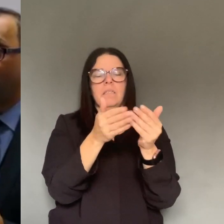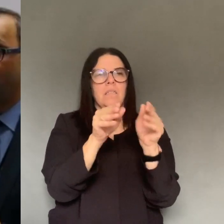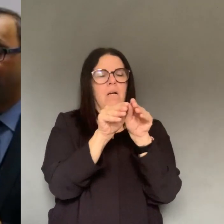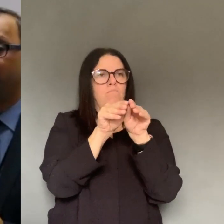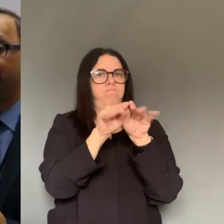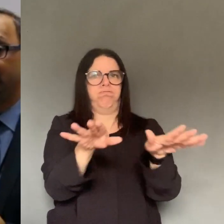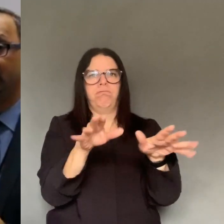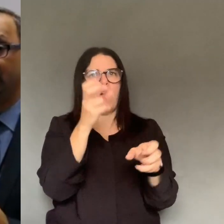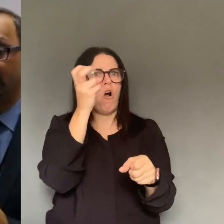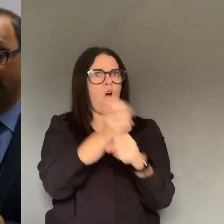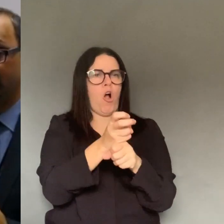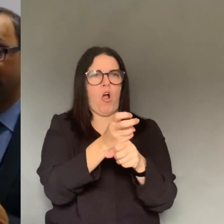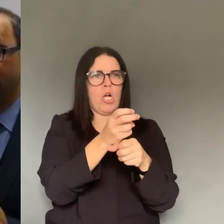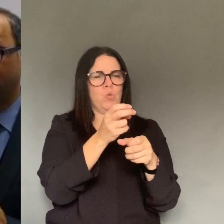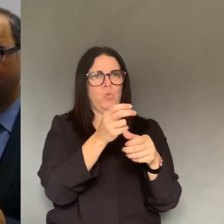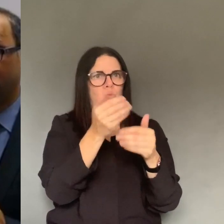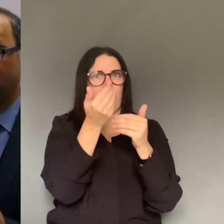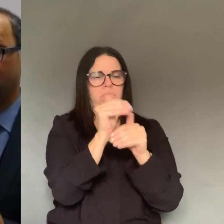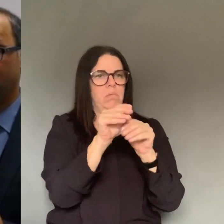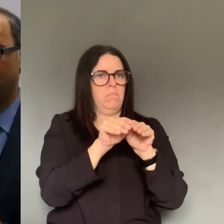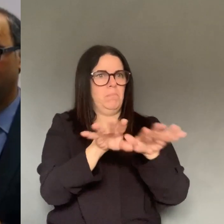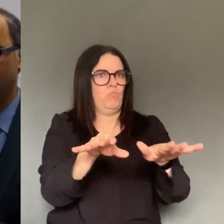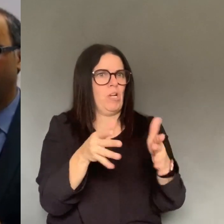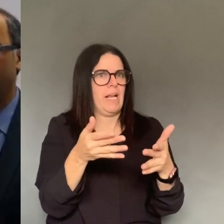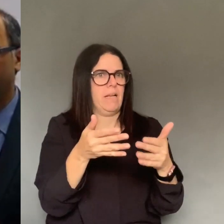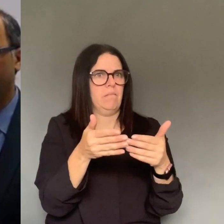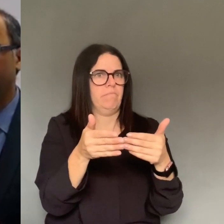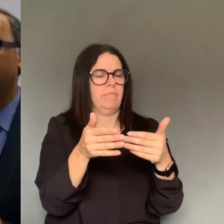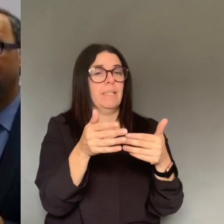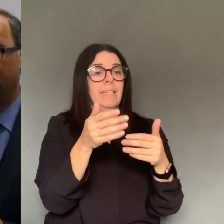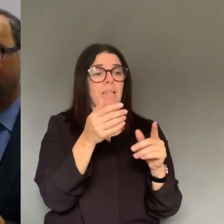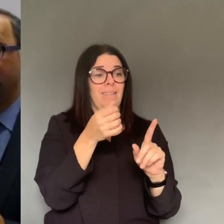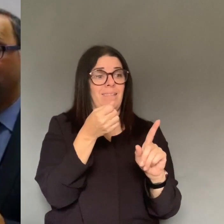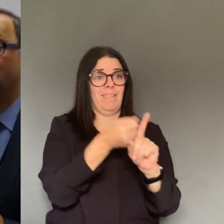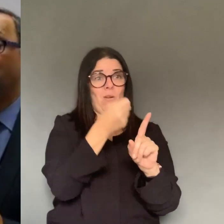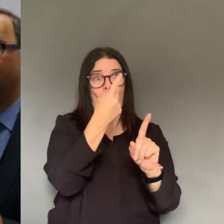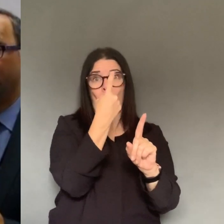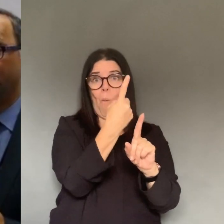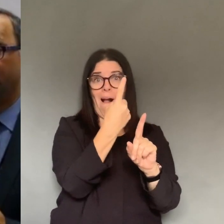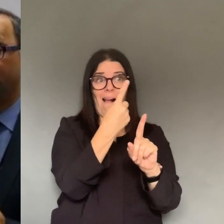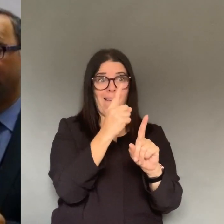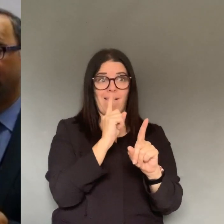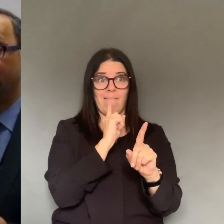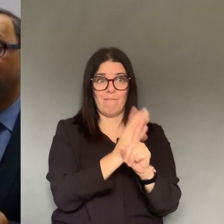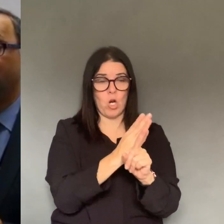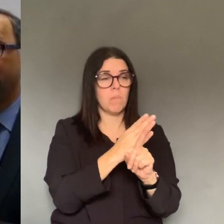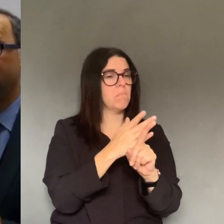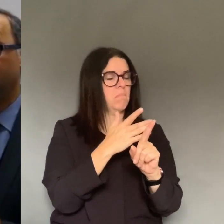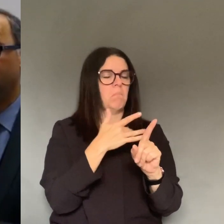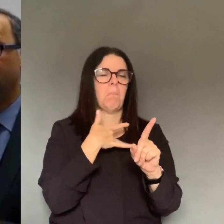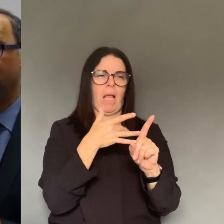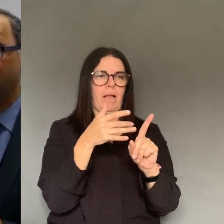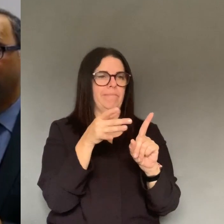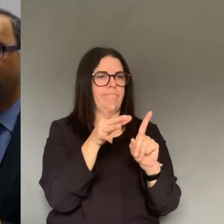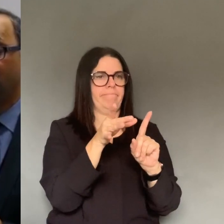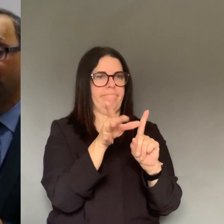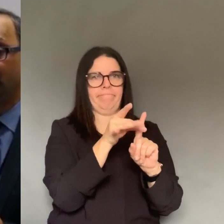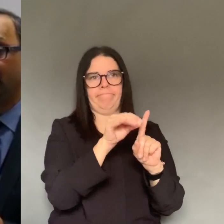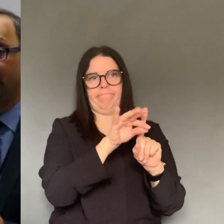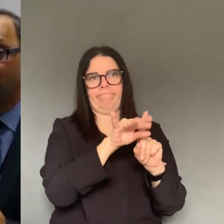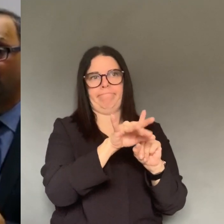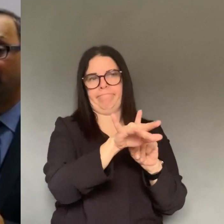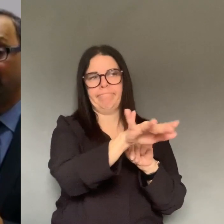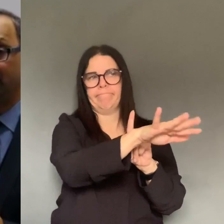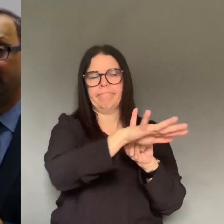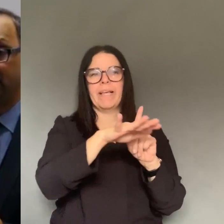if one person is positive, it leads to more cases, and that is why this early identification